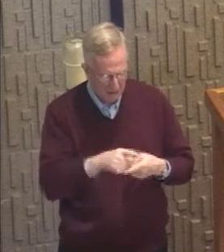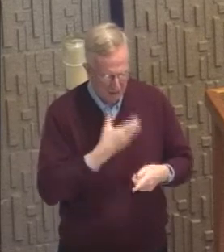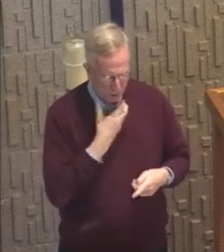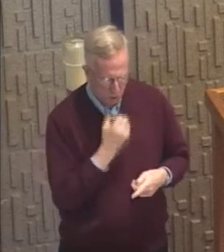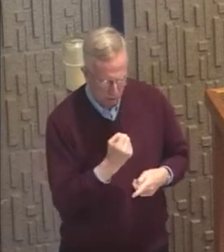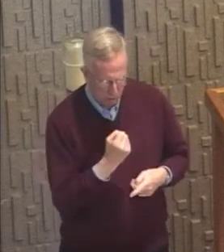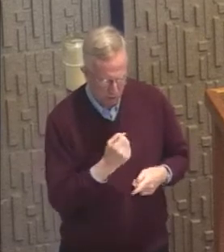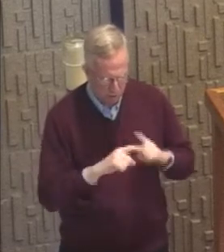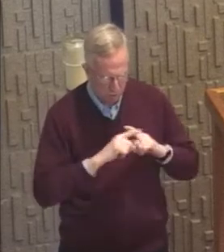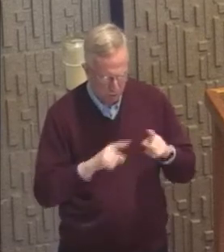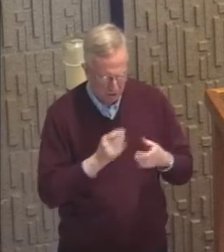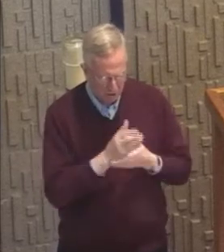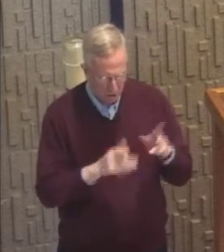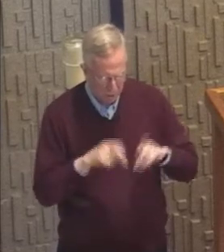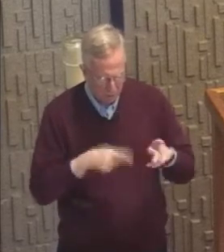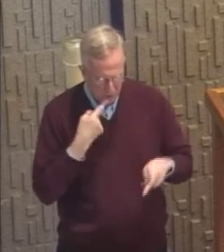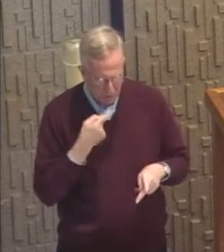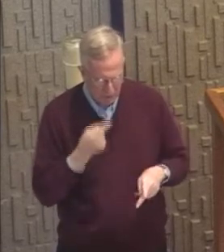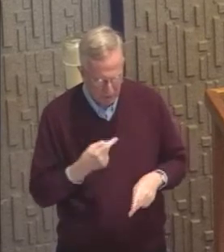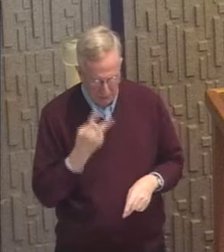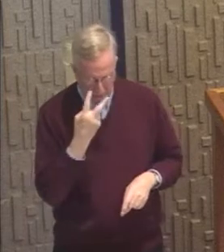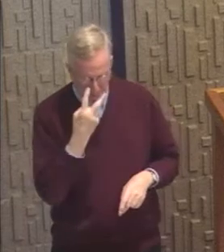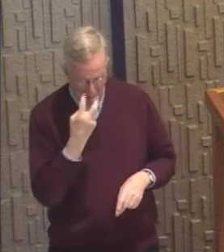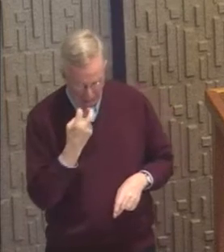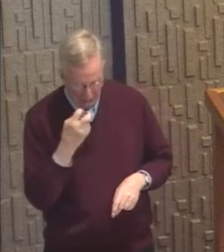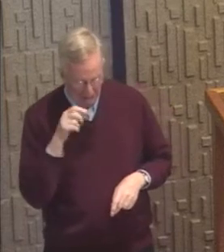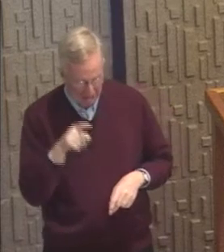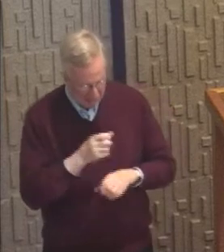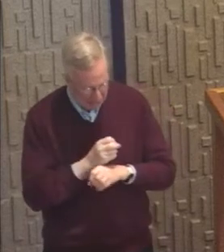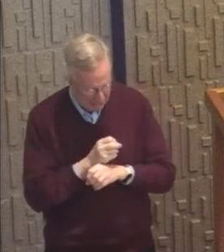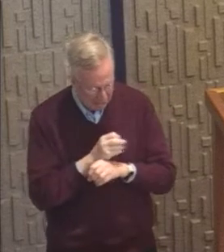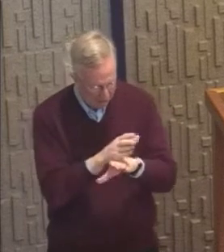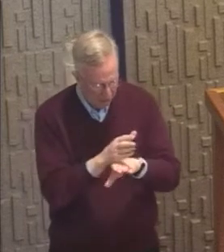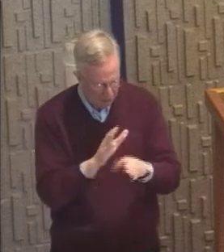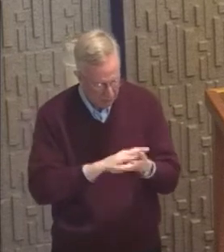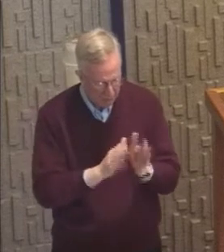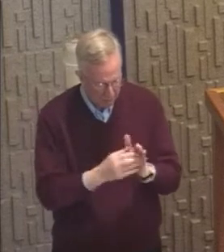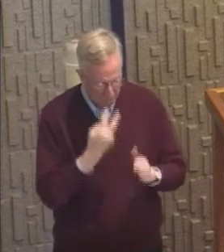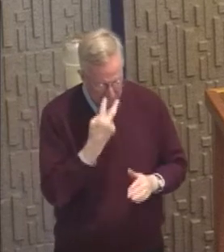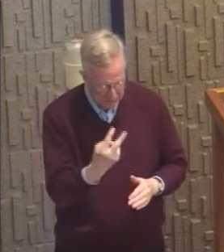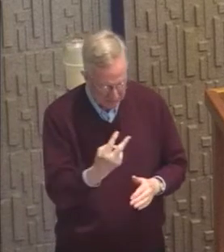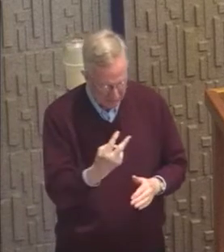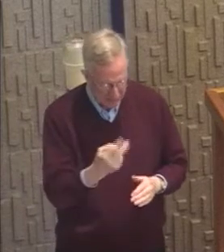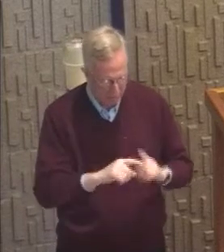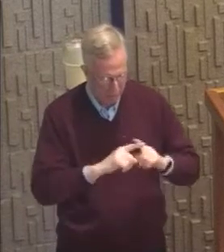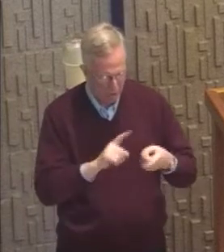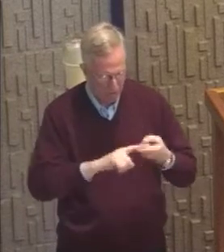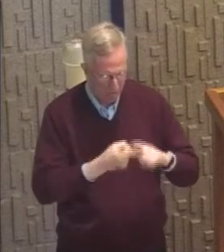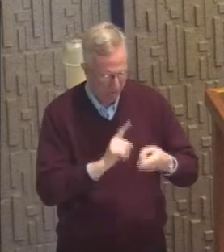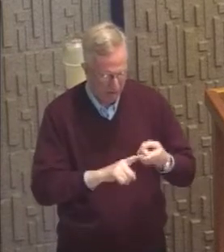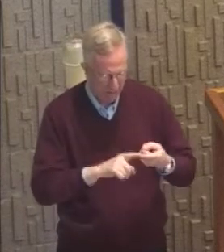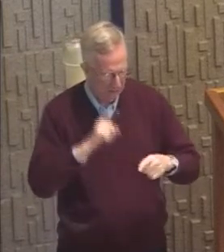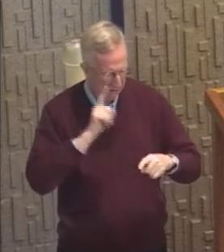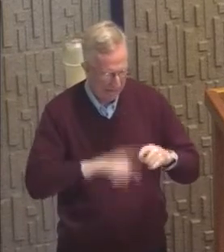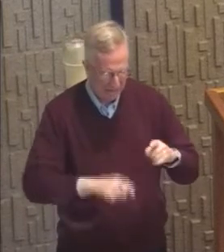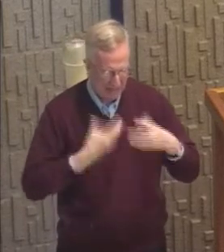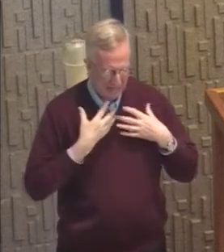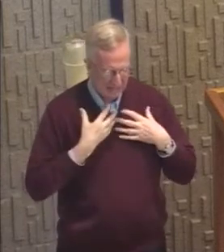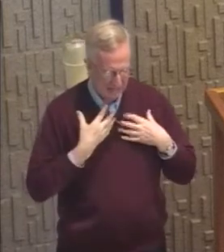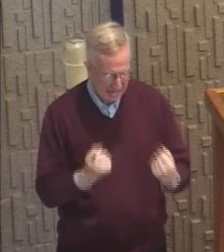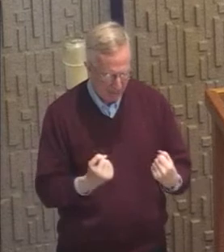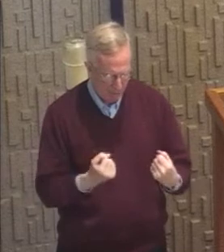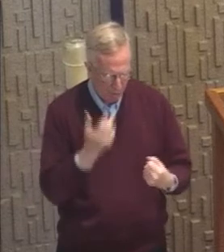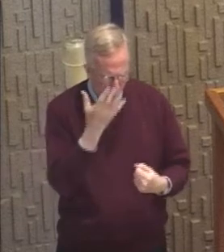them said, Could not the one who opened the eyes of the blind man have done something so that this man would not have